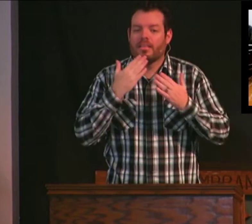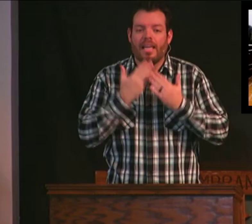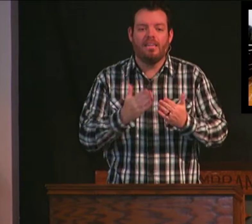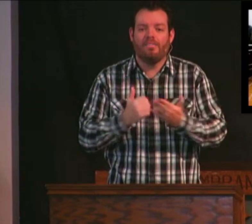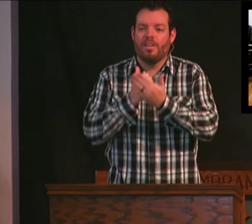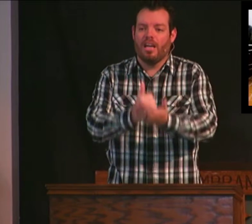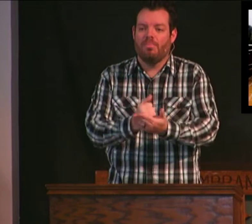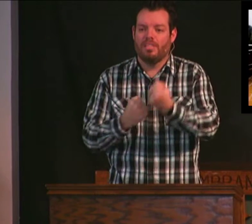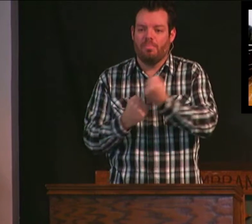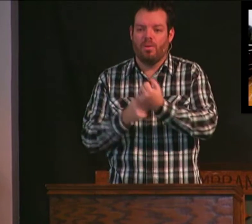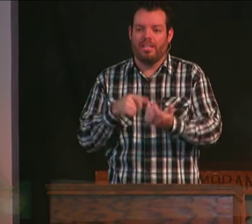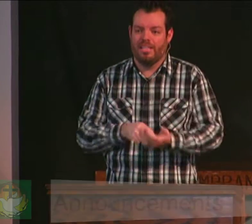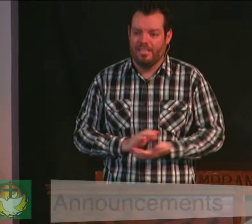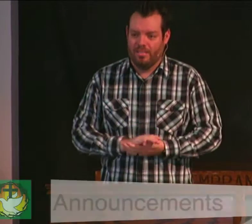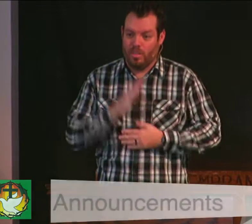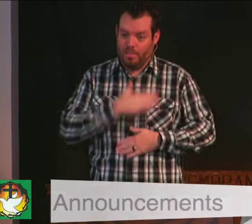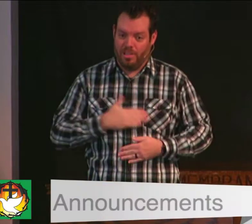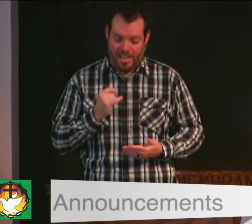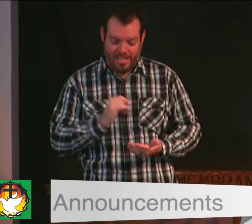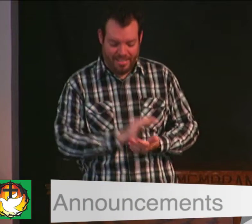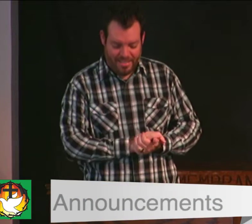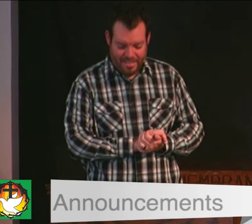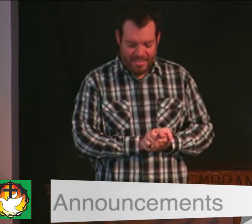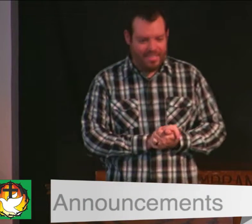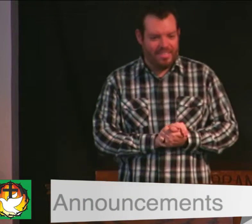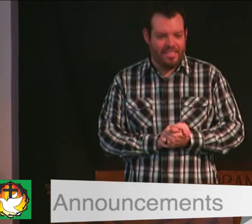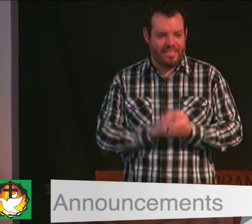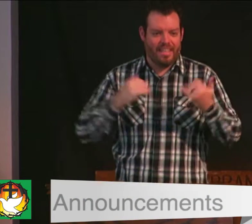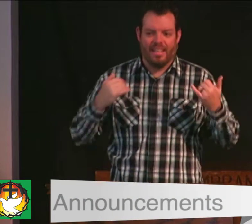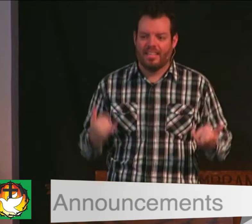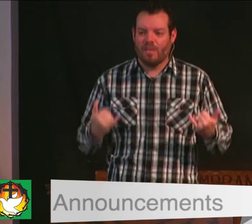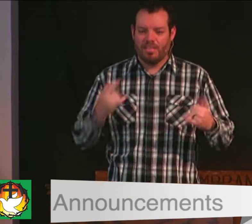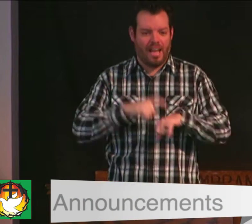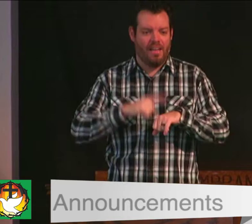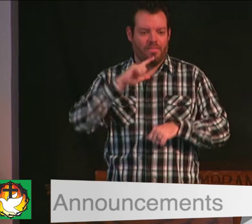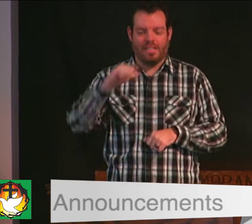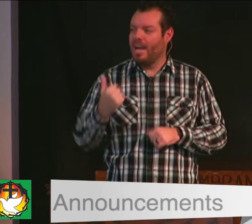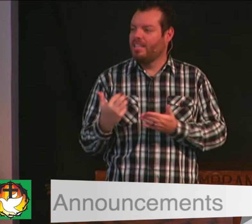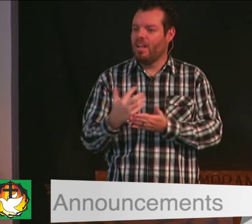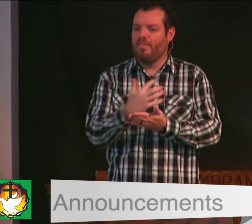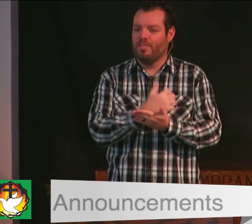Thank you for your help in supporting this. Really appreciate it. Now it's time for tithe and offering.